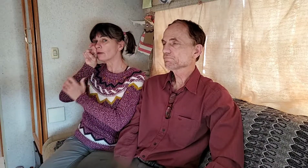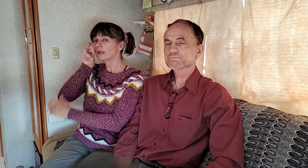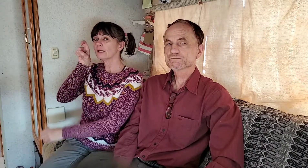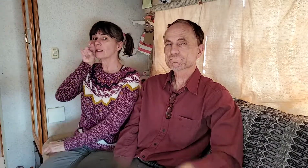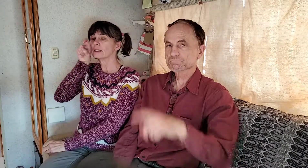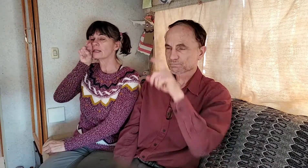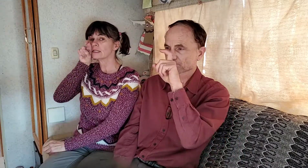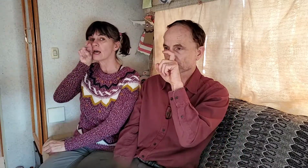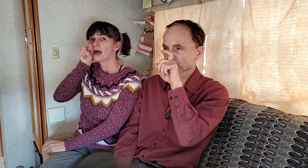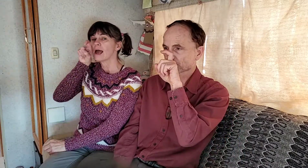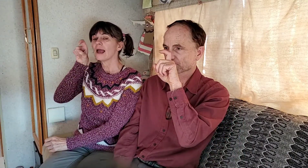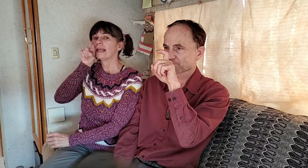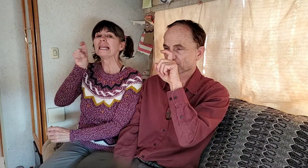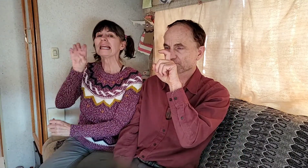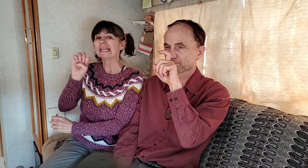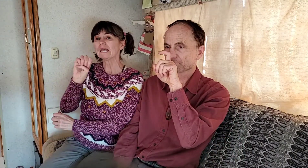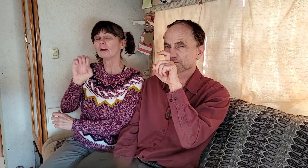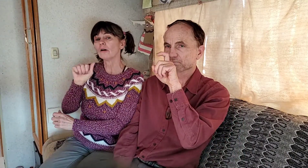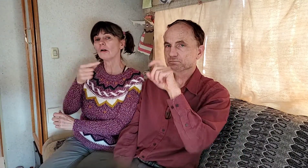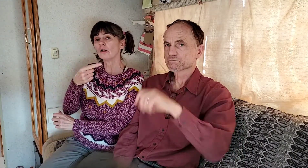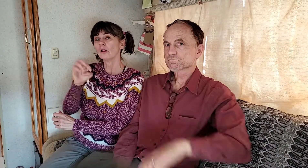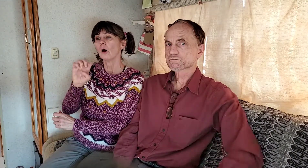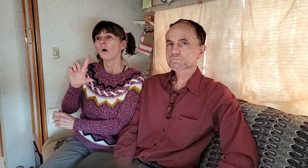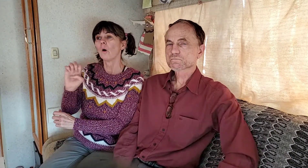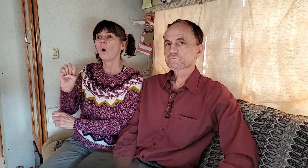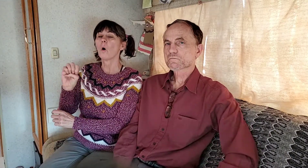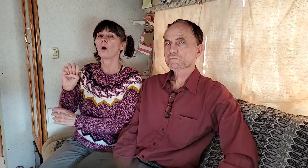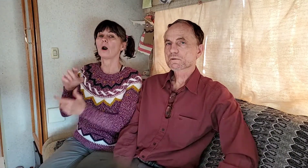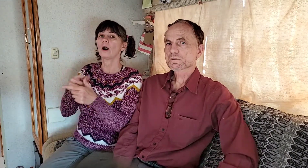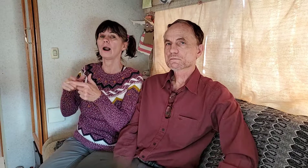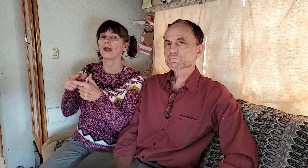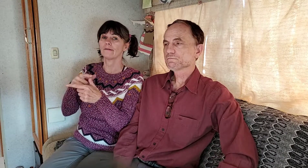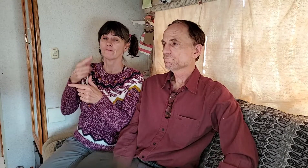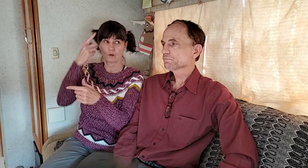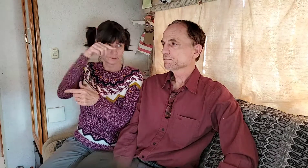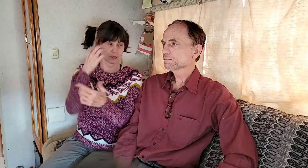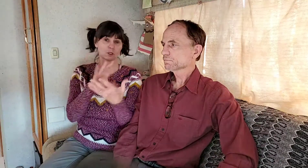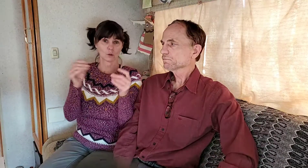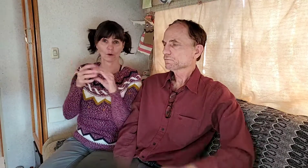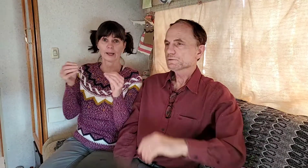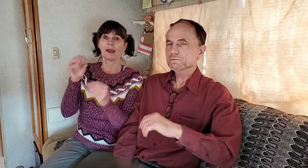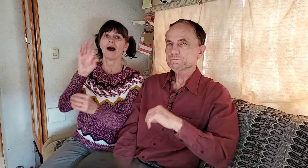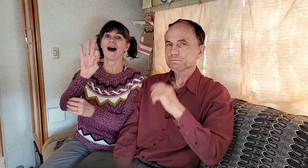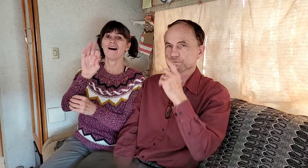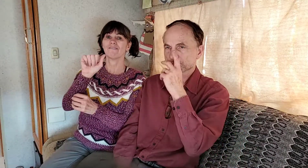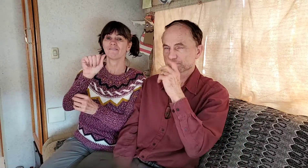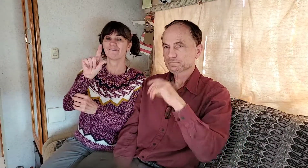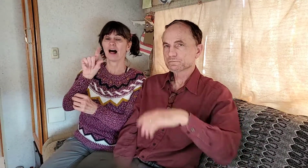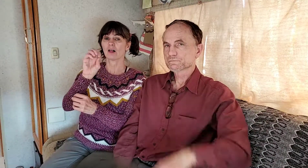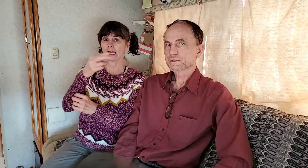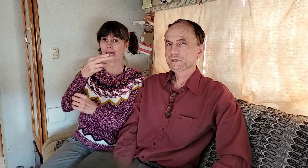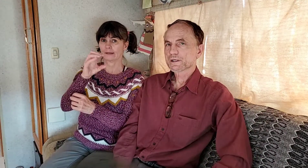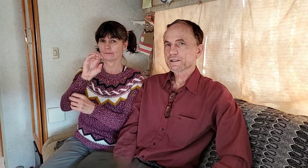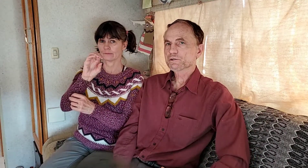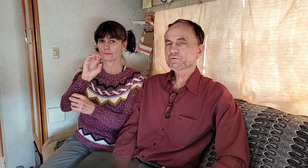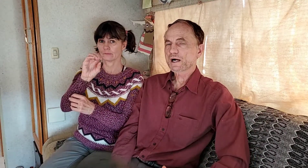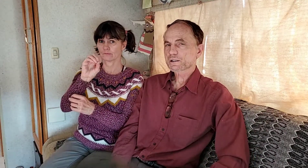it is an eagle, or for this story, a falcon. Eagle, falcon,